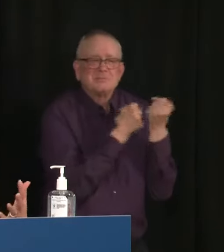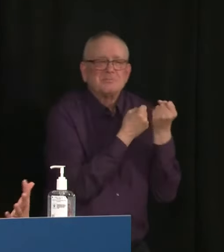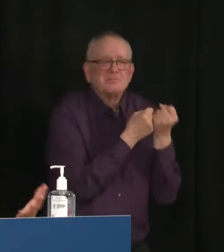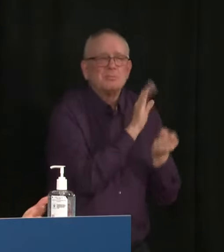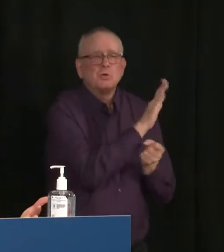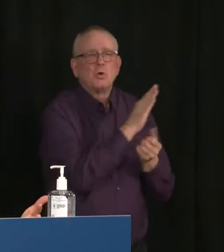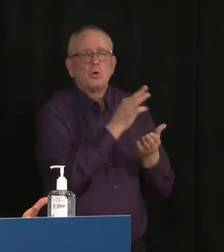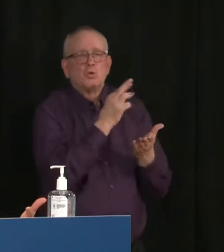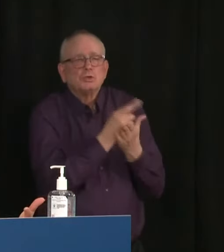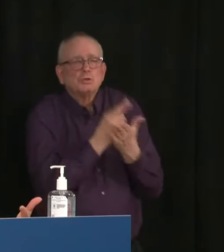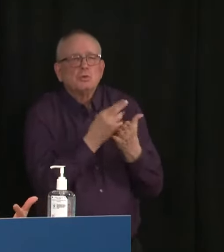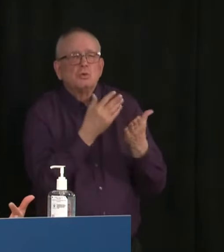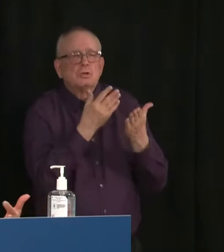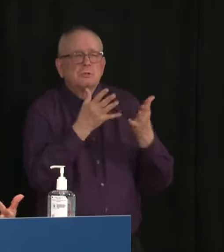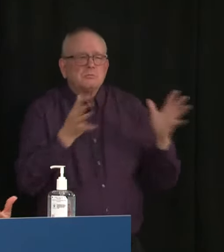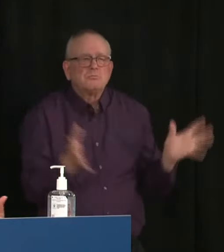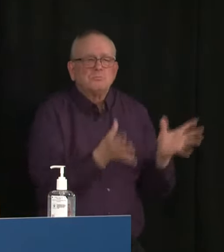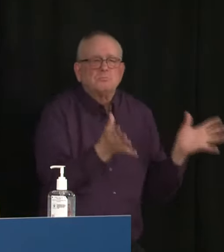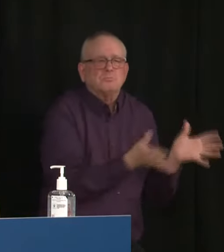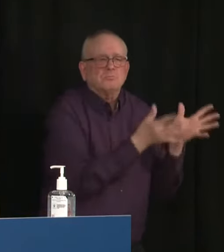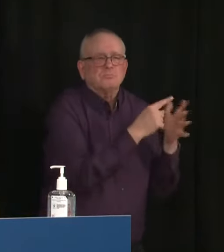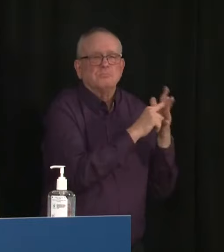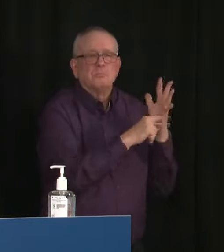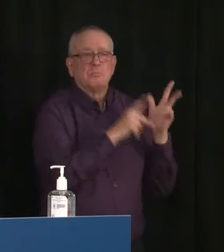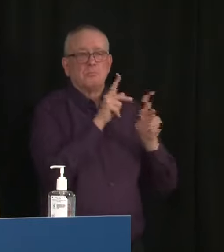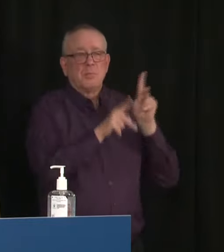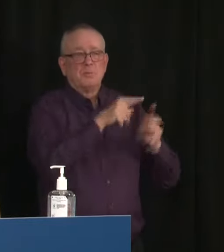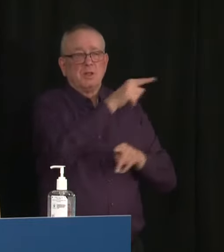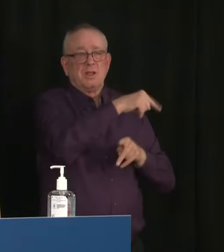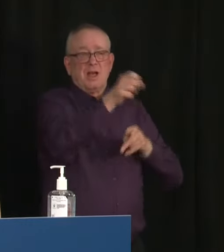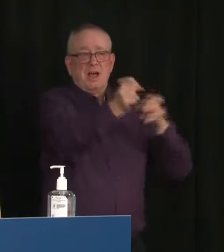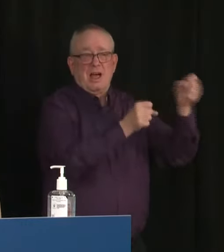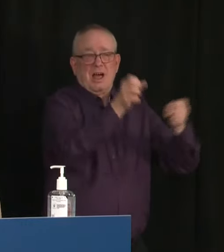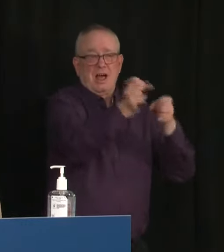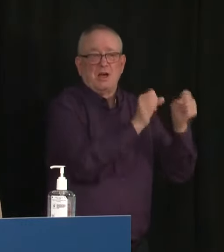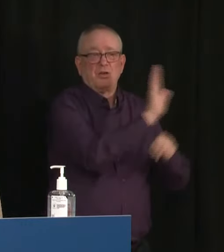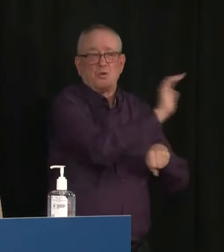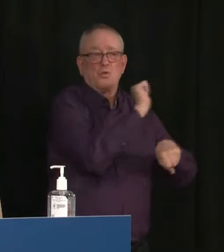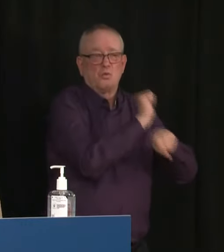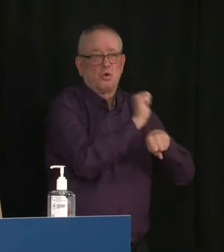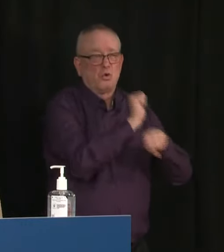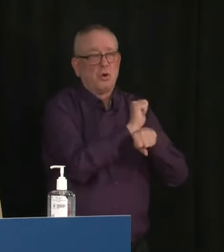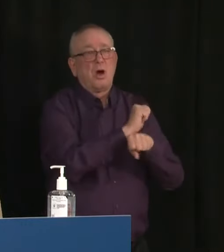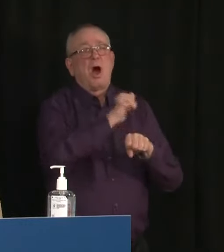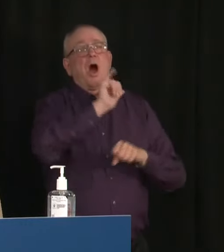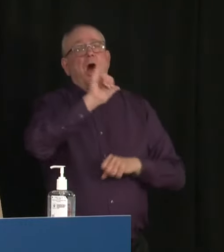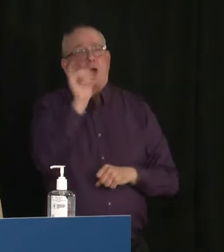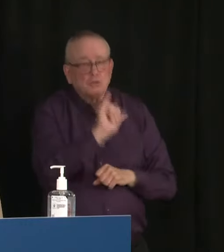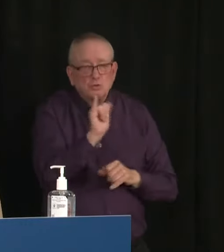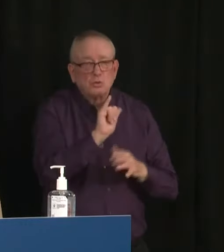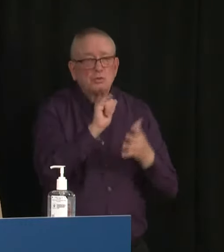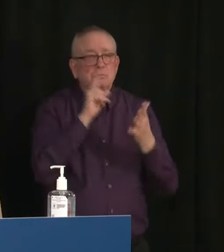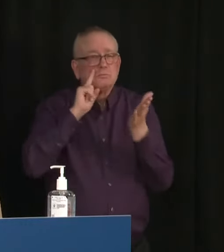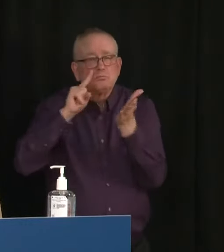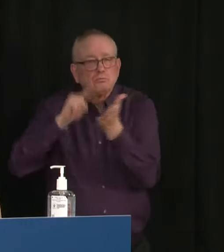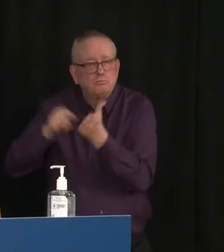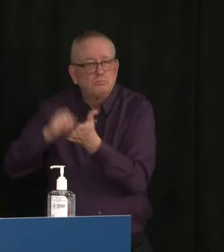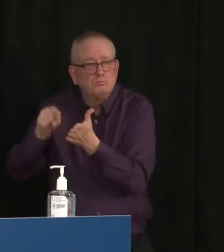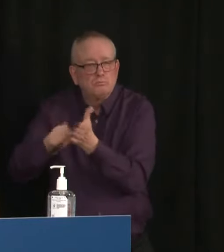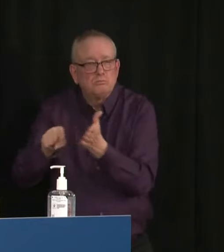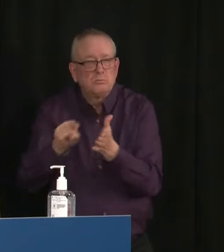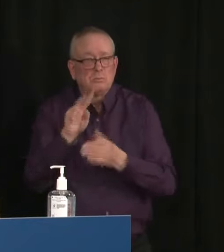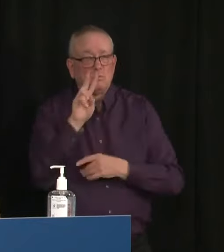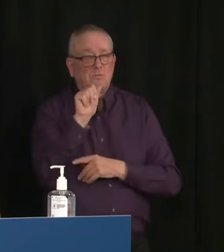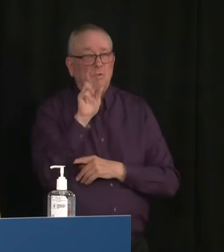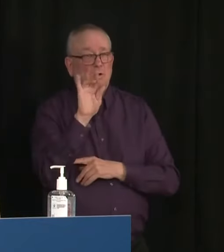not only do that work, but also to be able to do some additional work investigating the variants of concern that are the